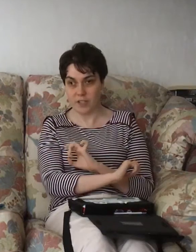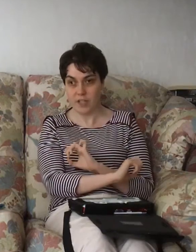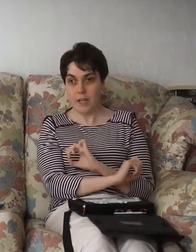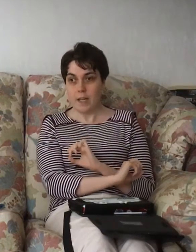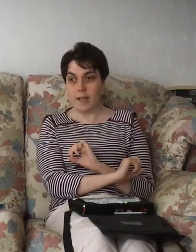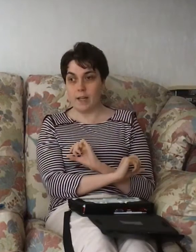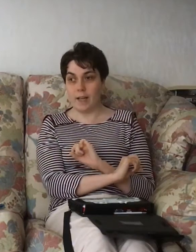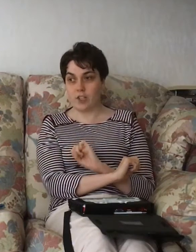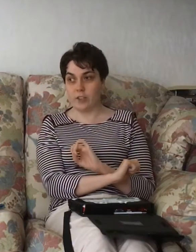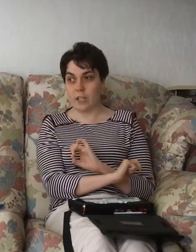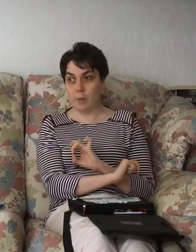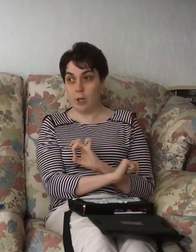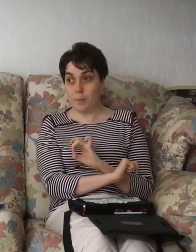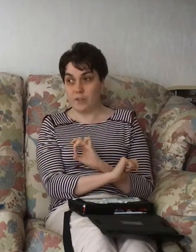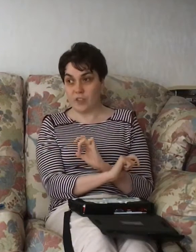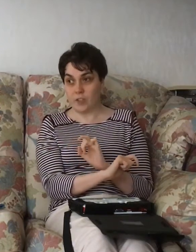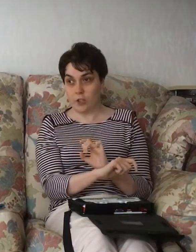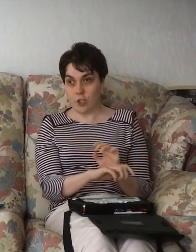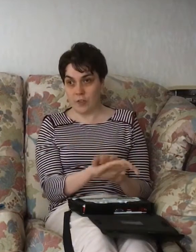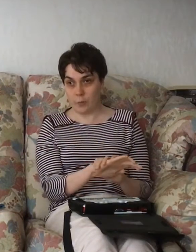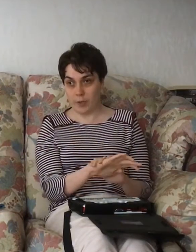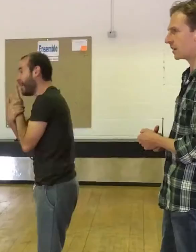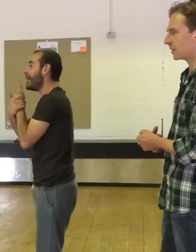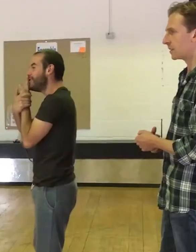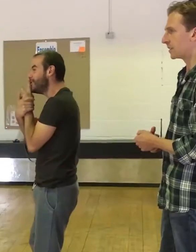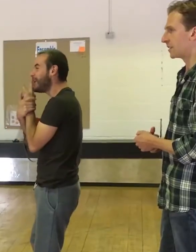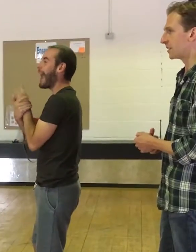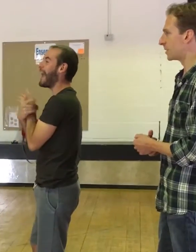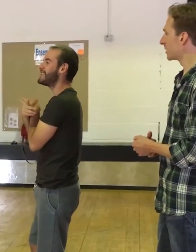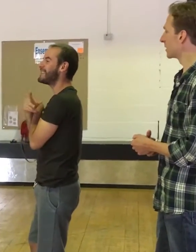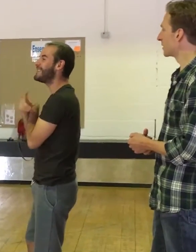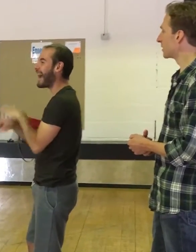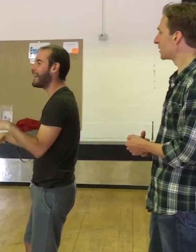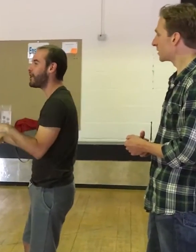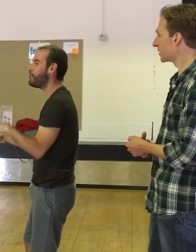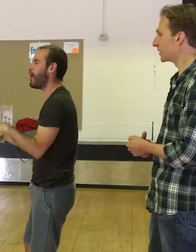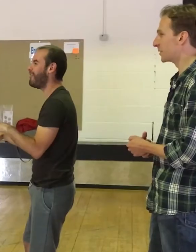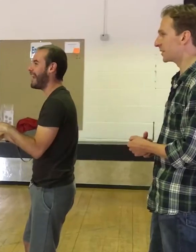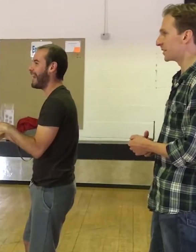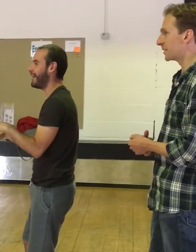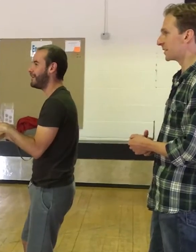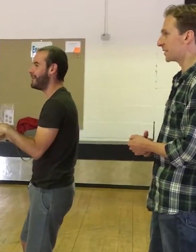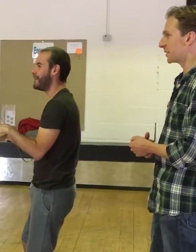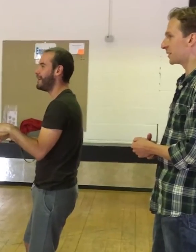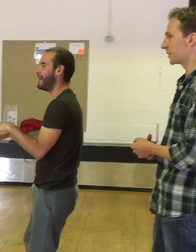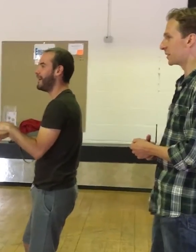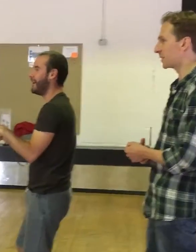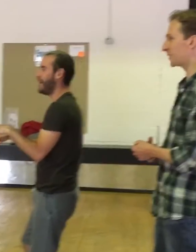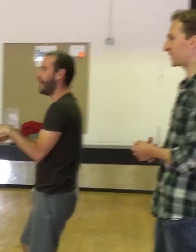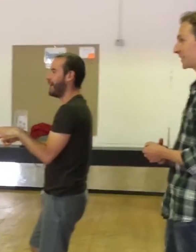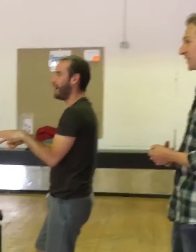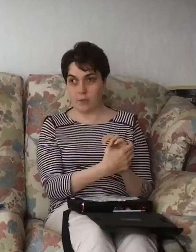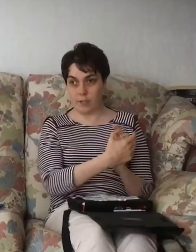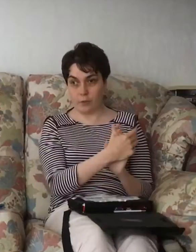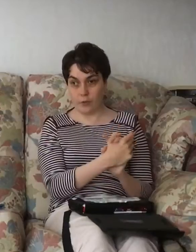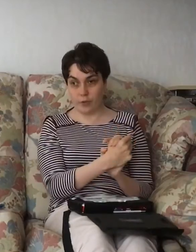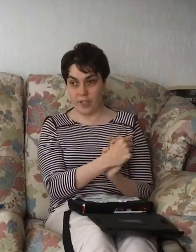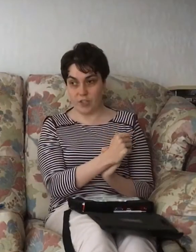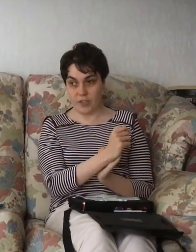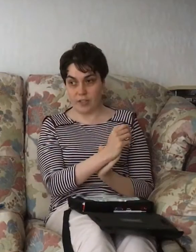it. It naturally came up in discussions with ourselves, with each other, with the actors, and with anyone else who saw it. It just